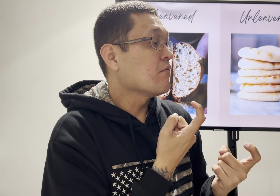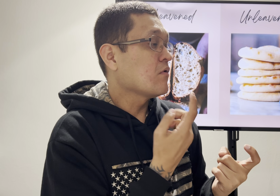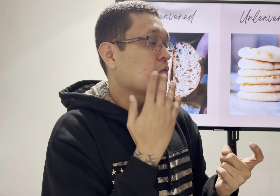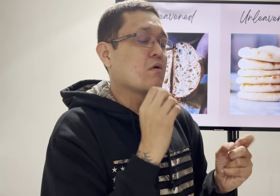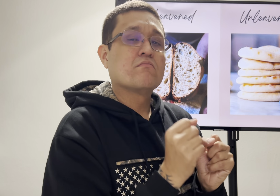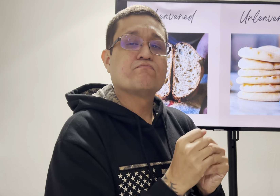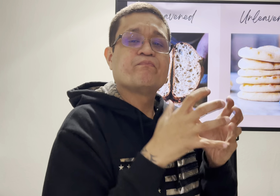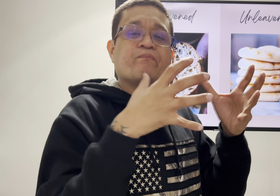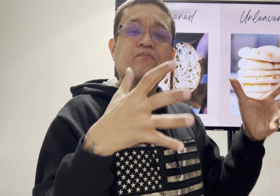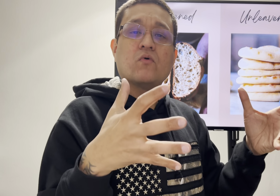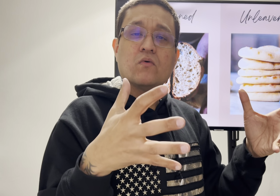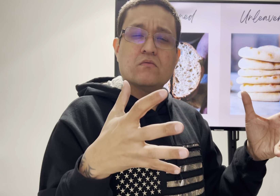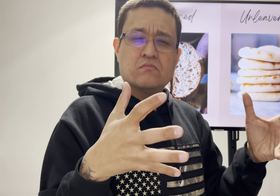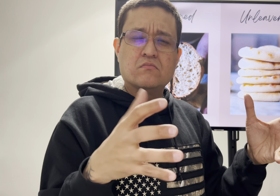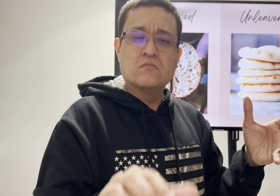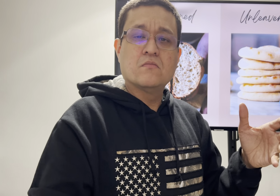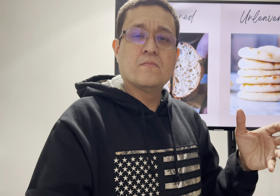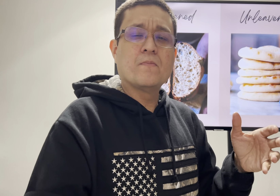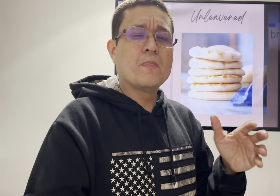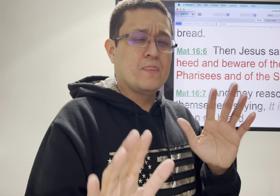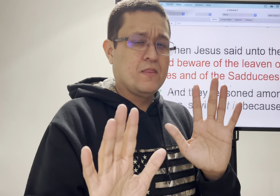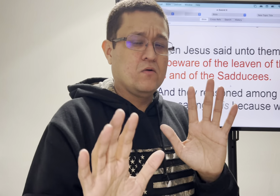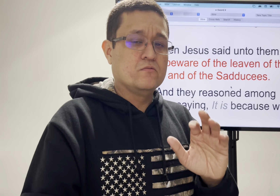It's the same as a little bit of sin.